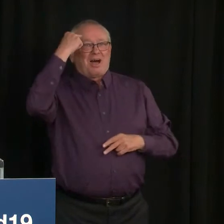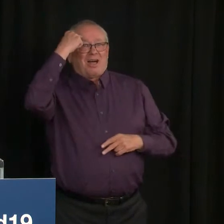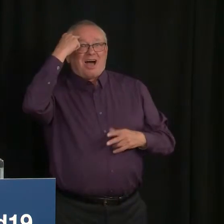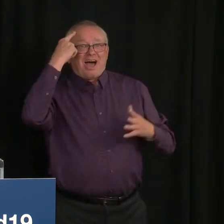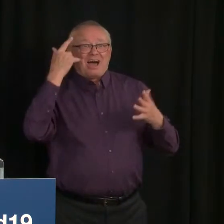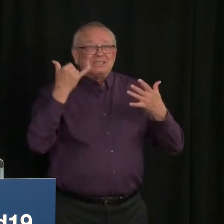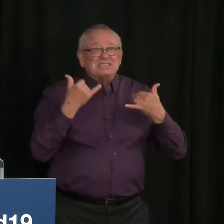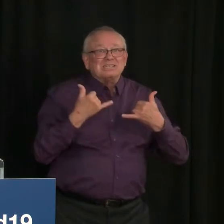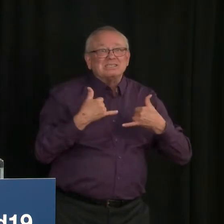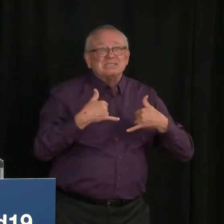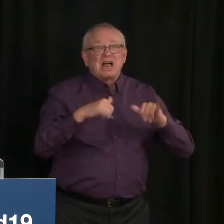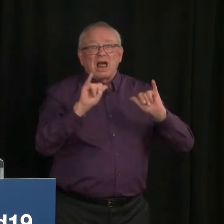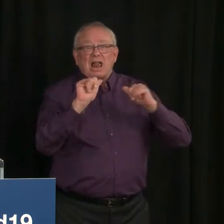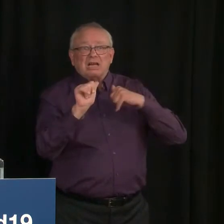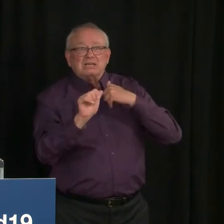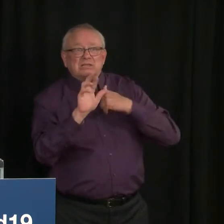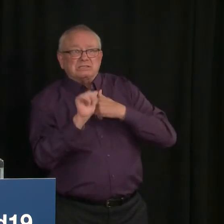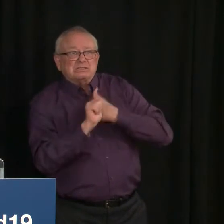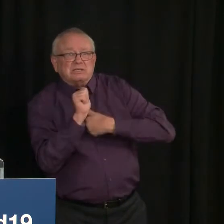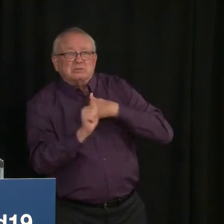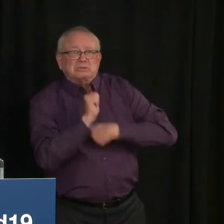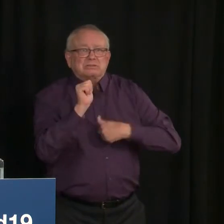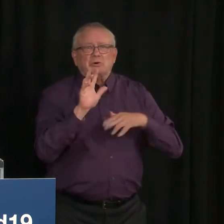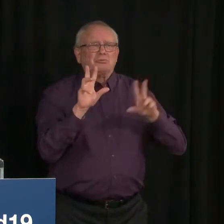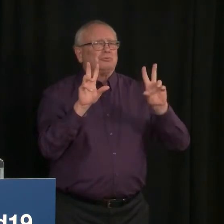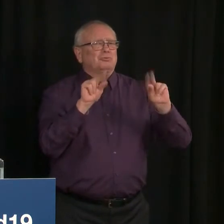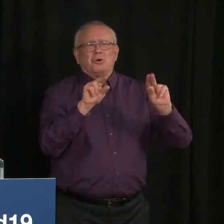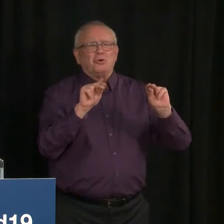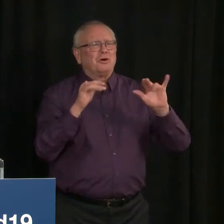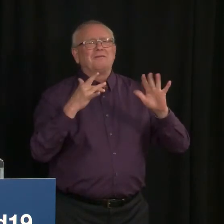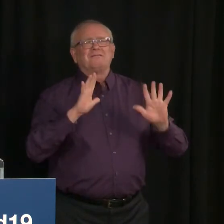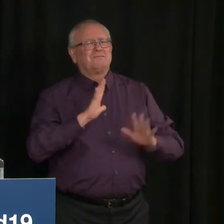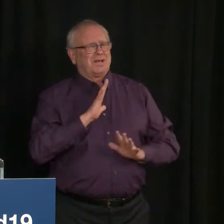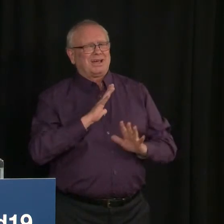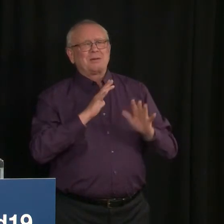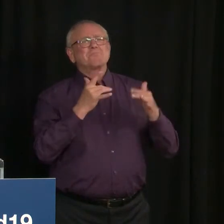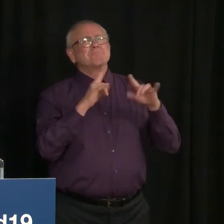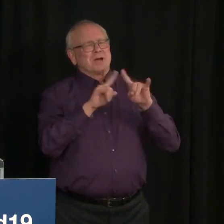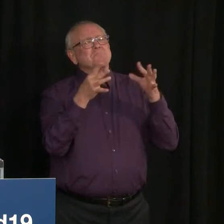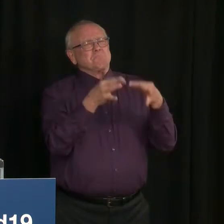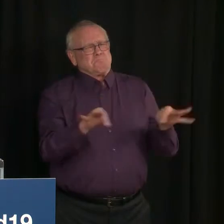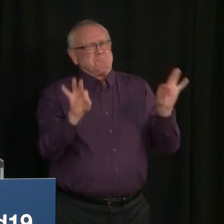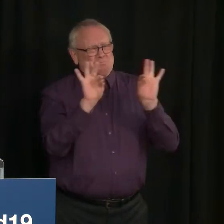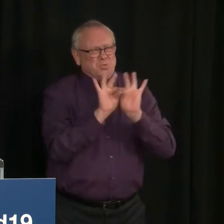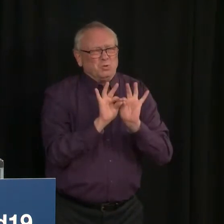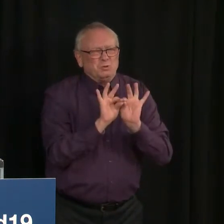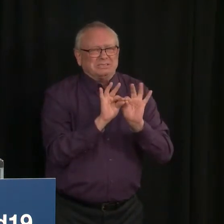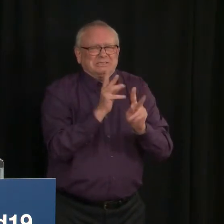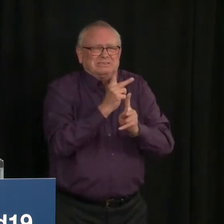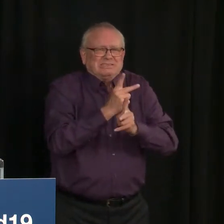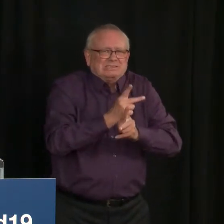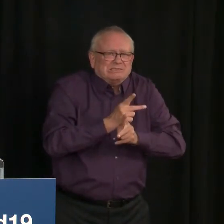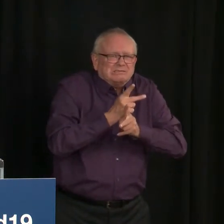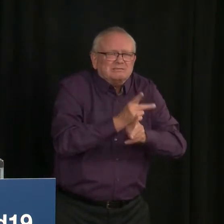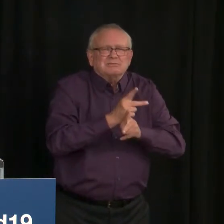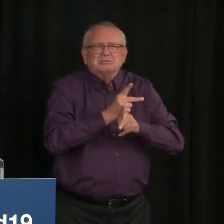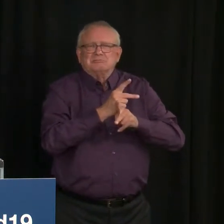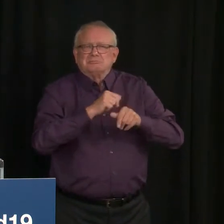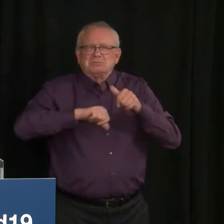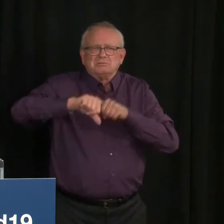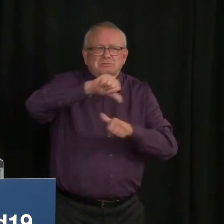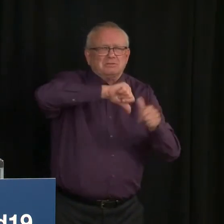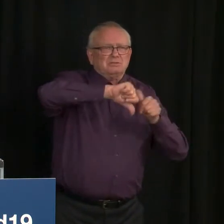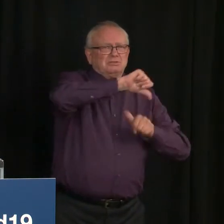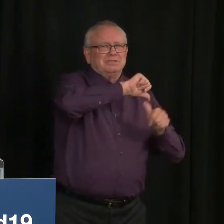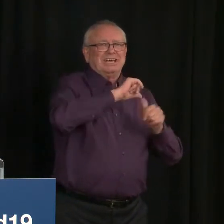centres. But we must continue to be mindful of our symptoms and do the right thing. Stay home unless healthcare is needed,